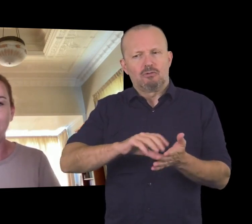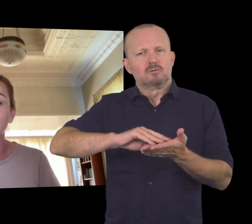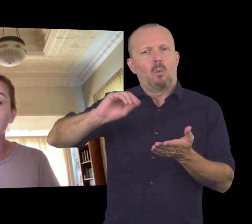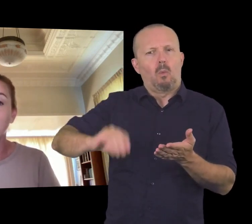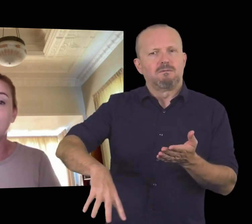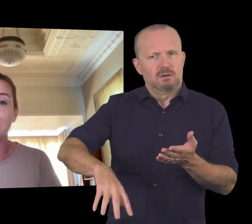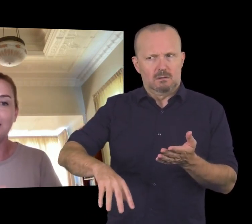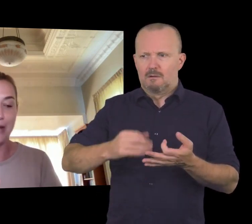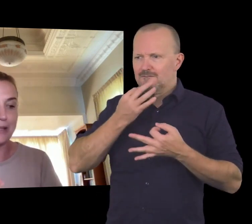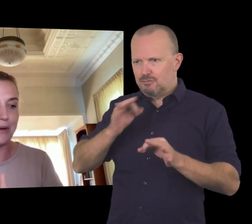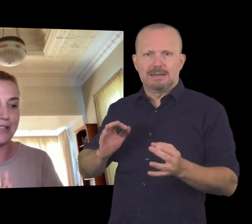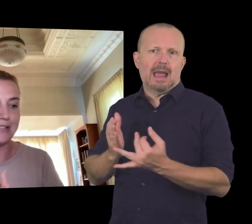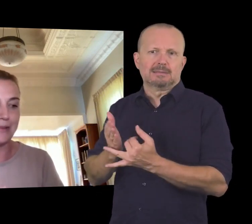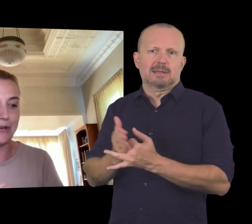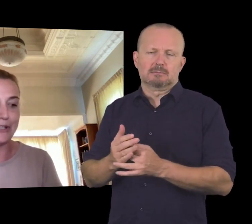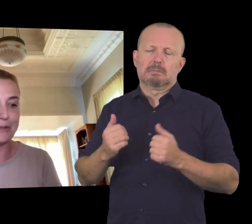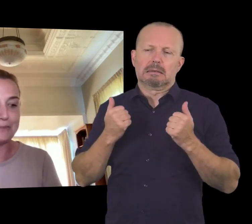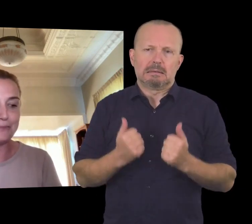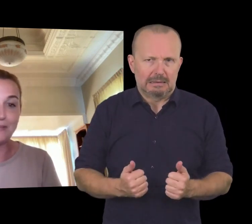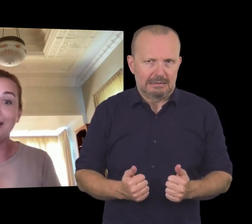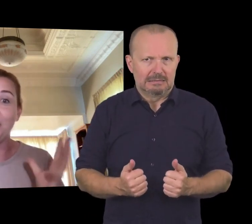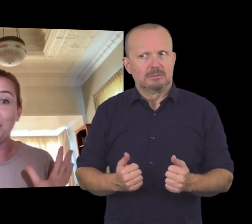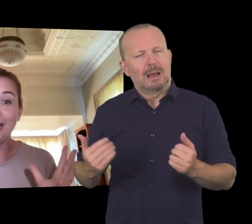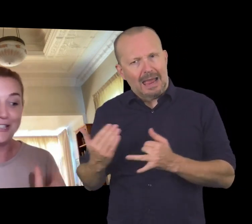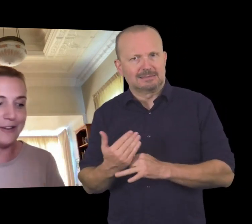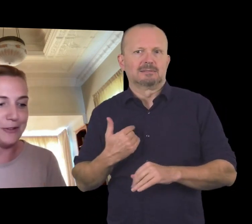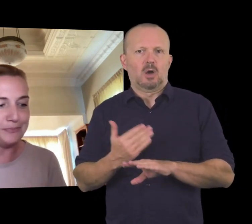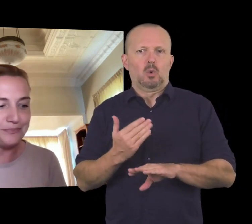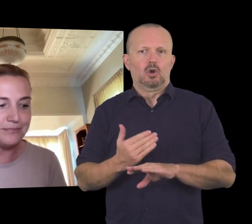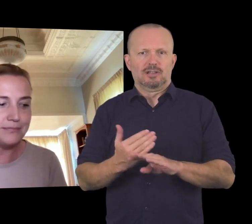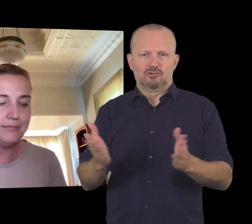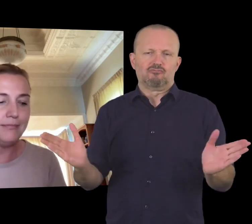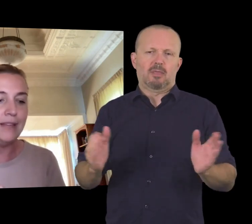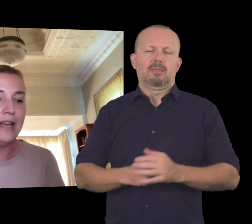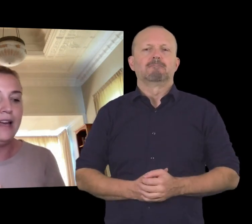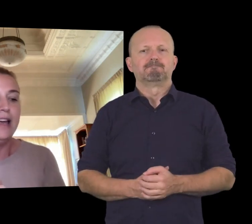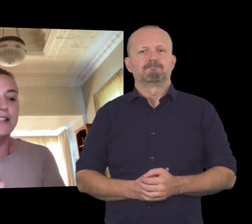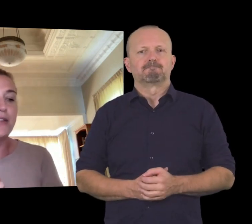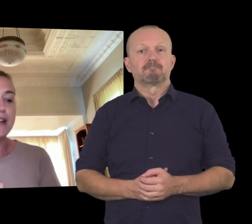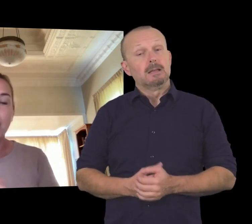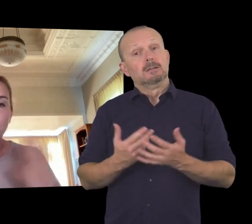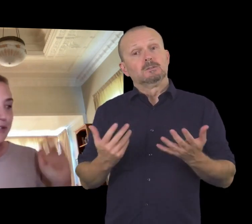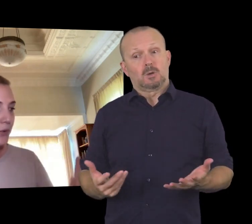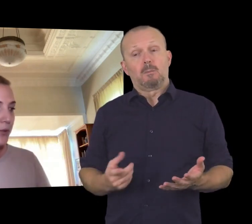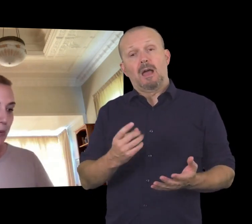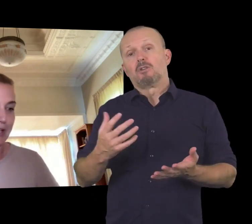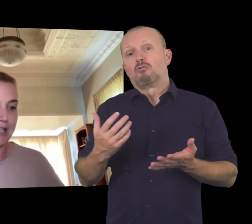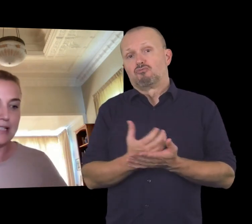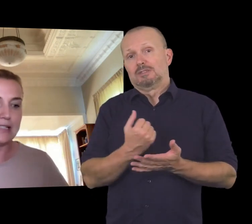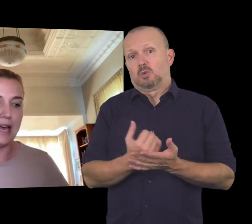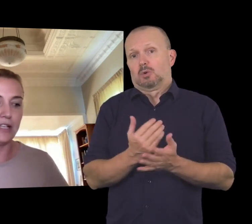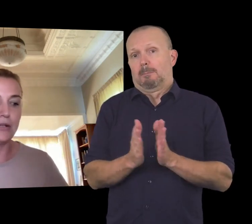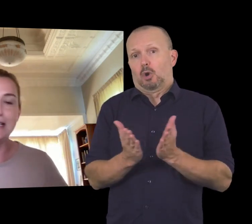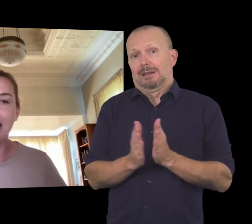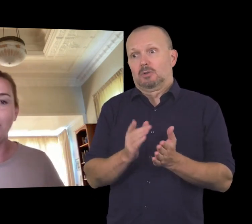for communities to experience this work and our work in general. So there's a resource